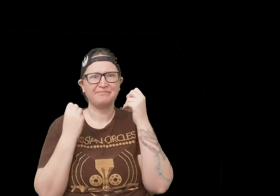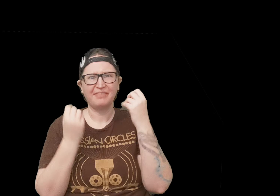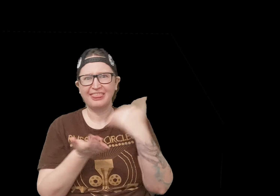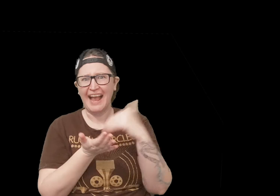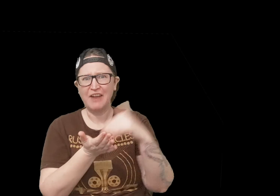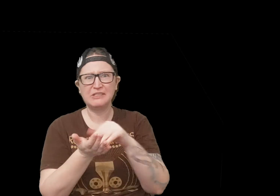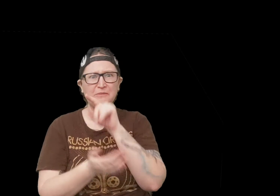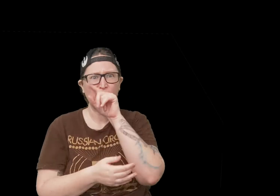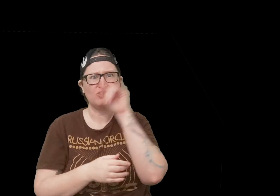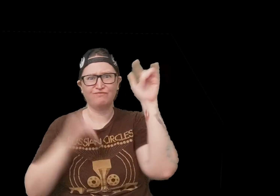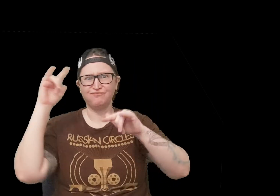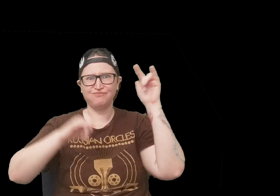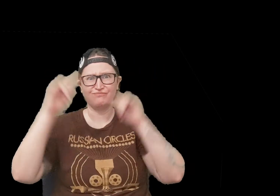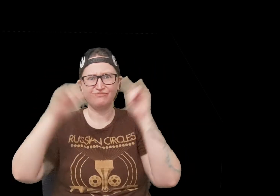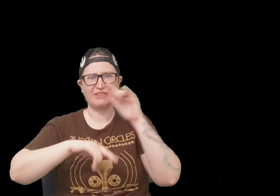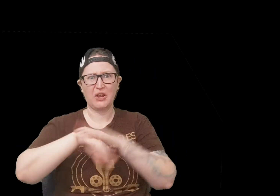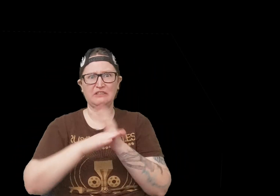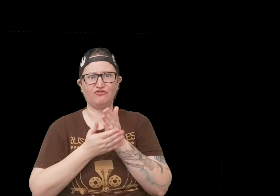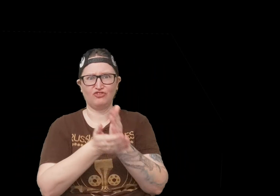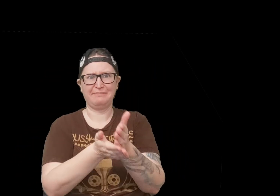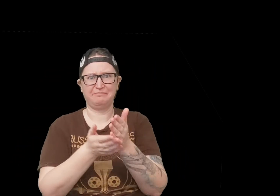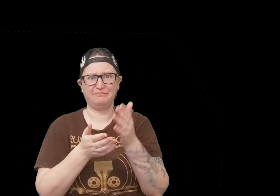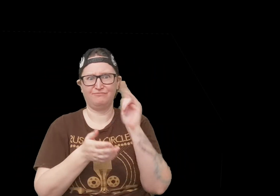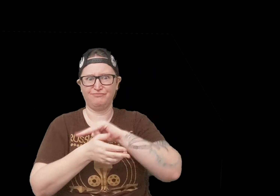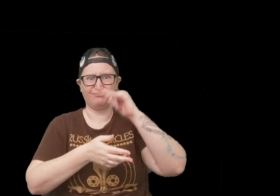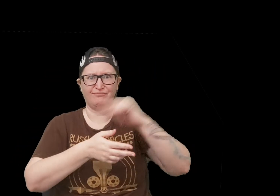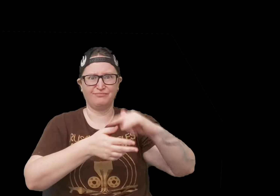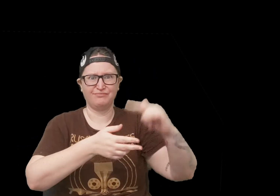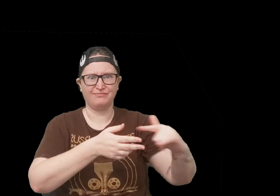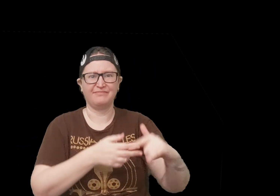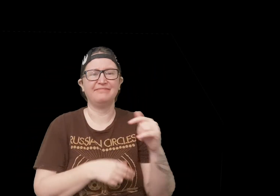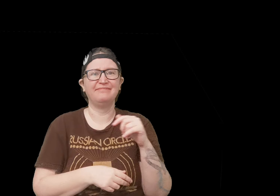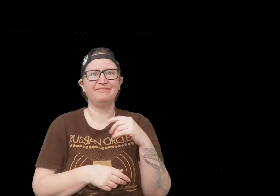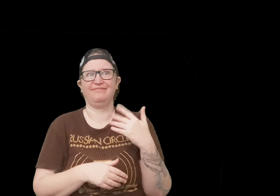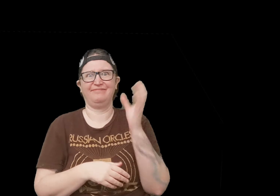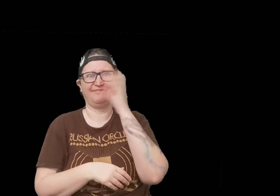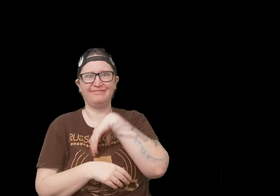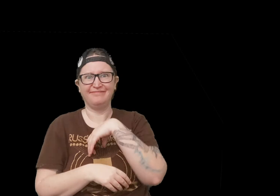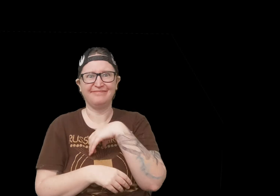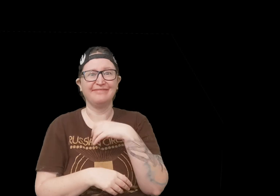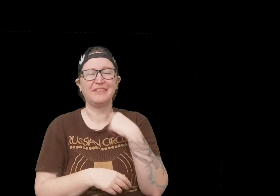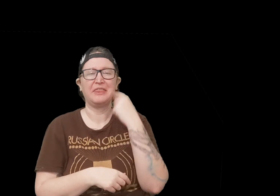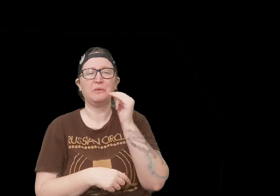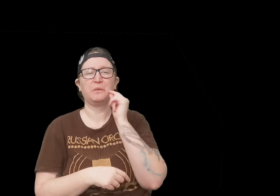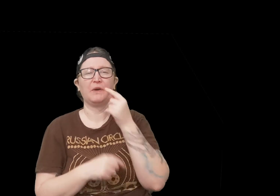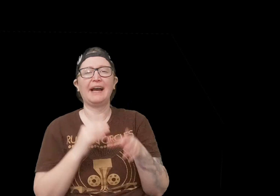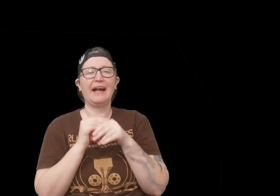bile, or there'll be thousands of birds that flock on the ship all over. So just really strange